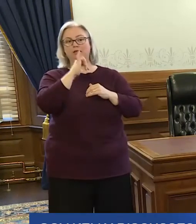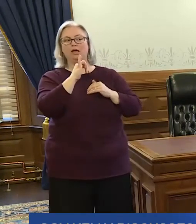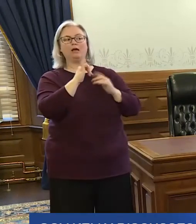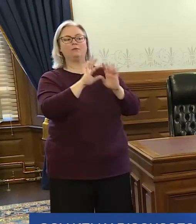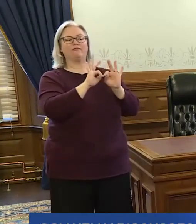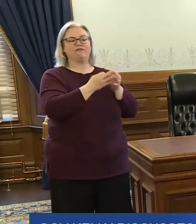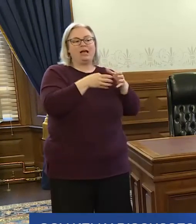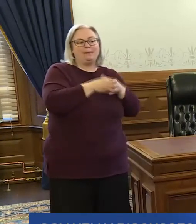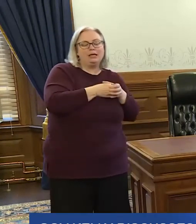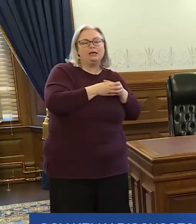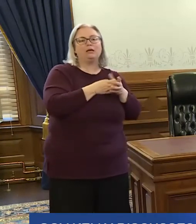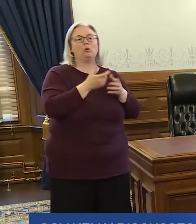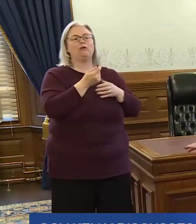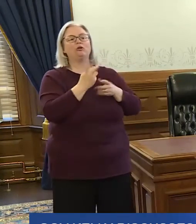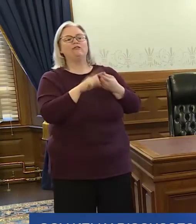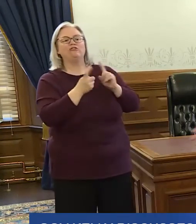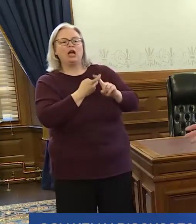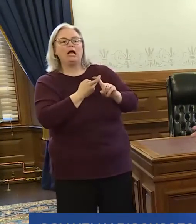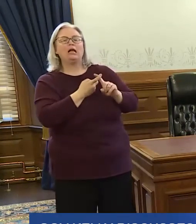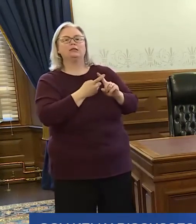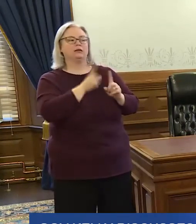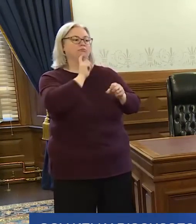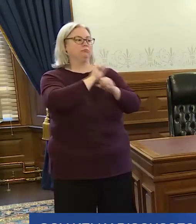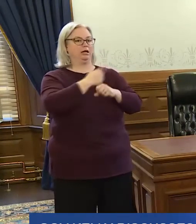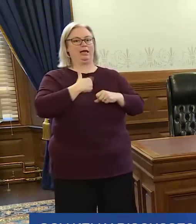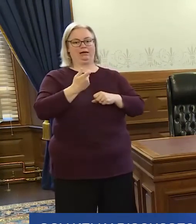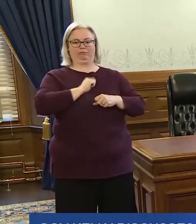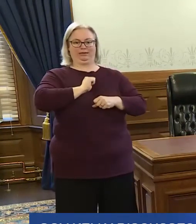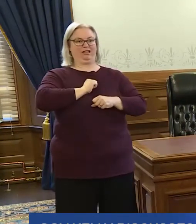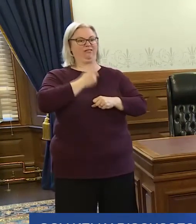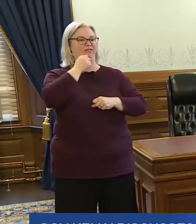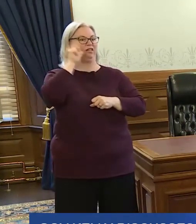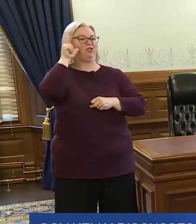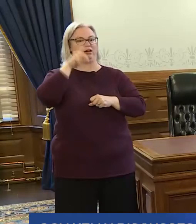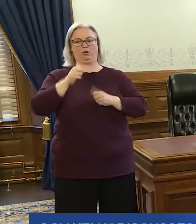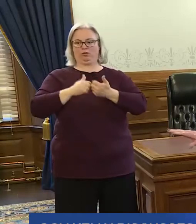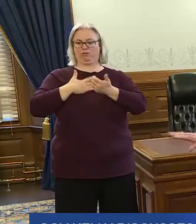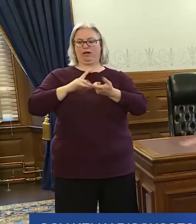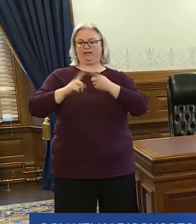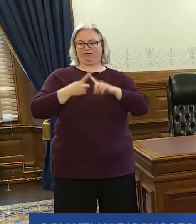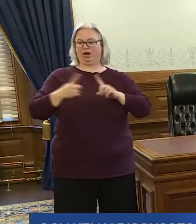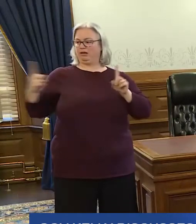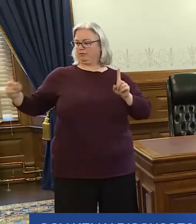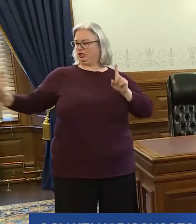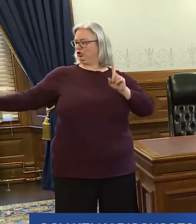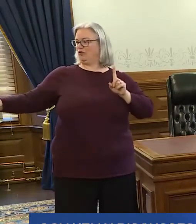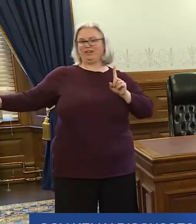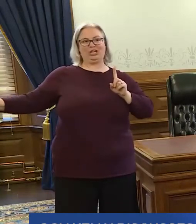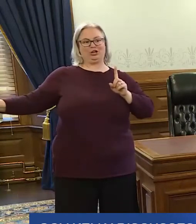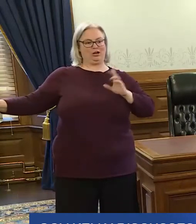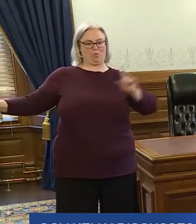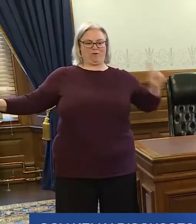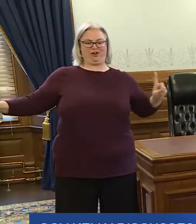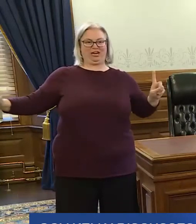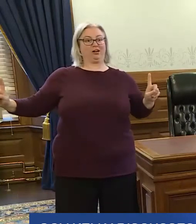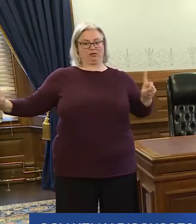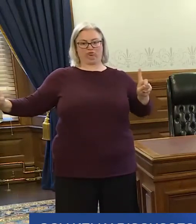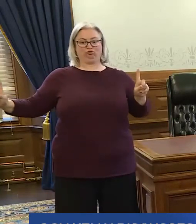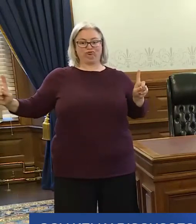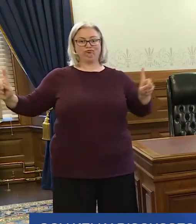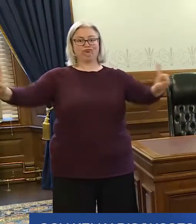they're family groups or a couple of friends. You know, in fact, I went out walking the other day with a friend of mine. She's over here on the path, I'm over here on the